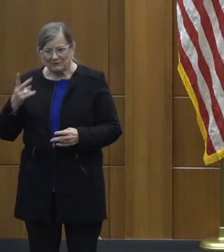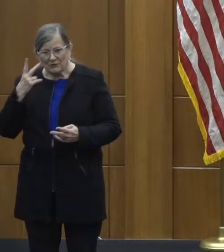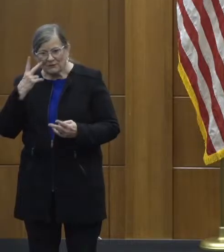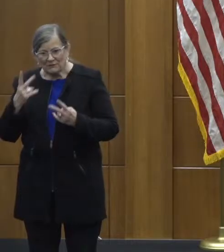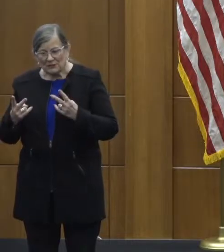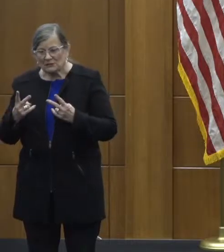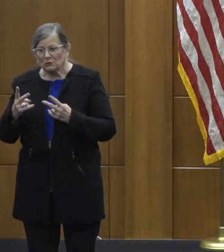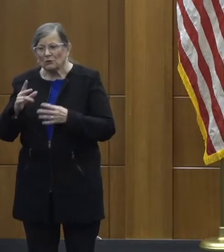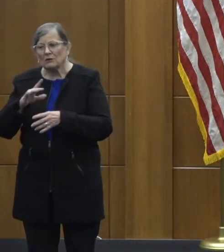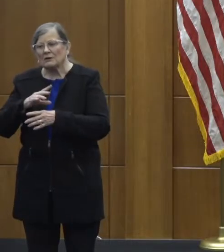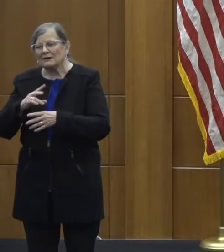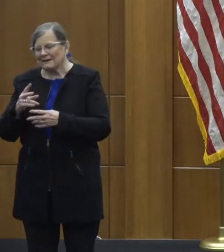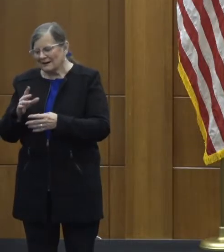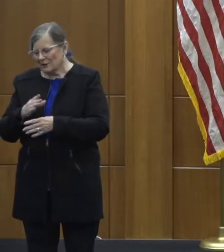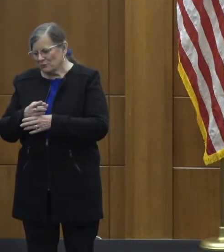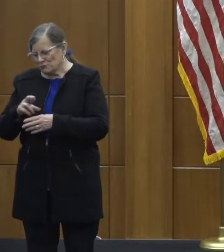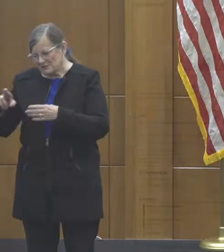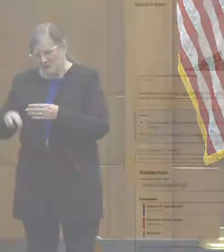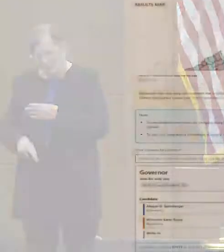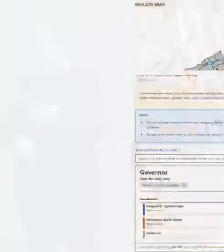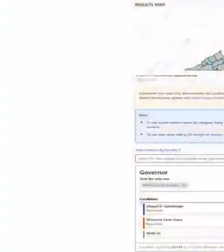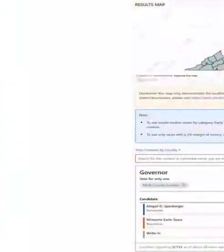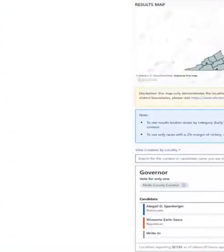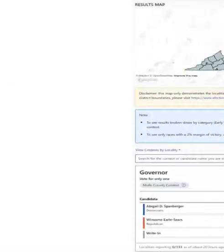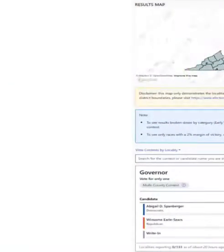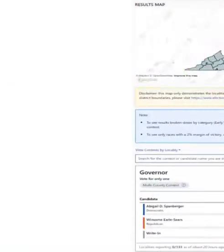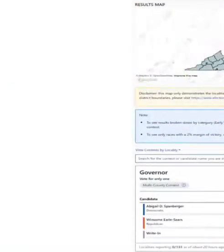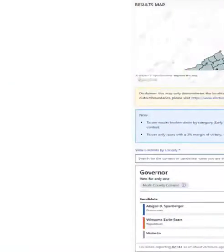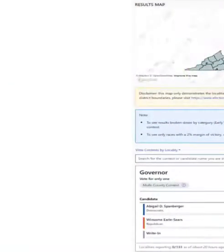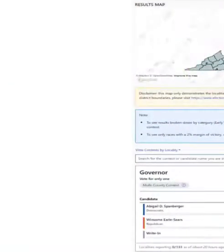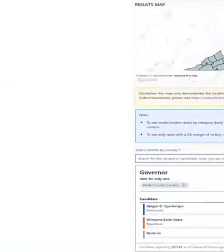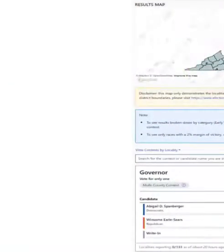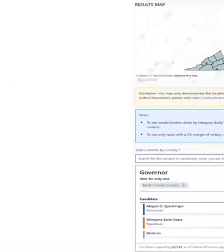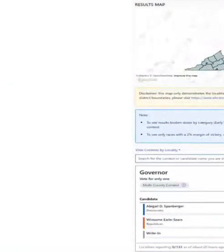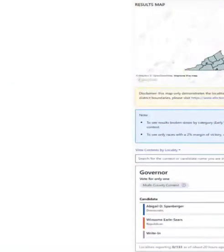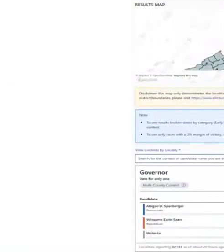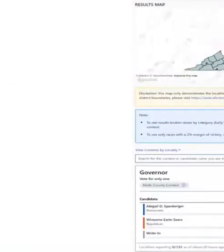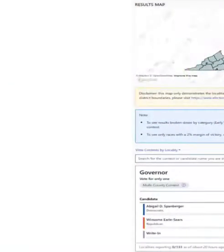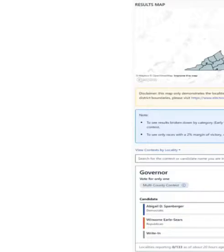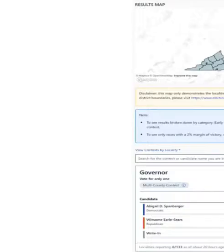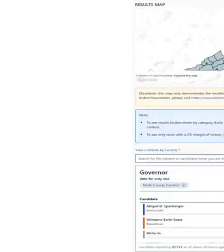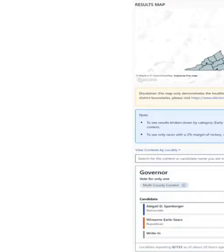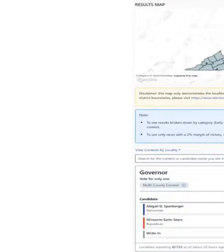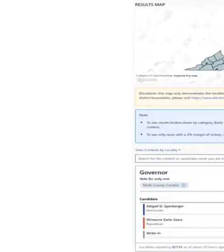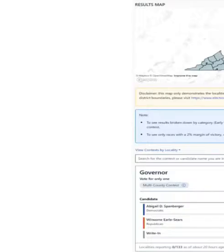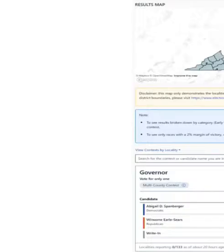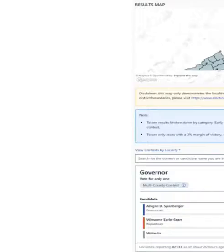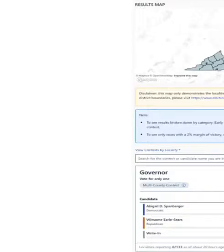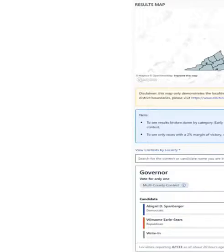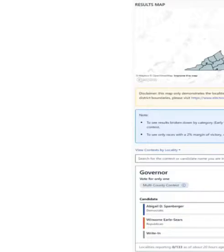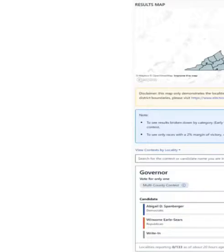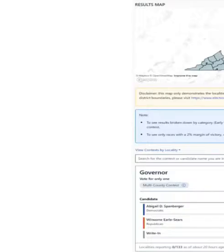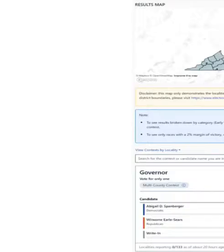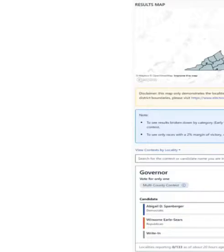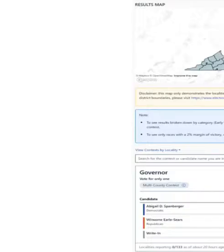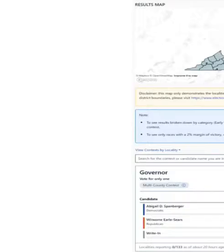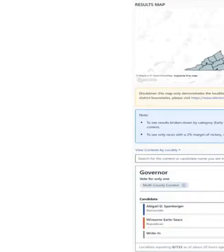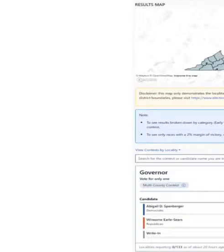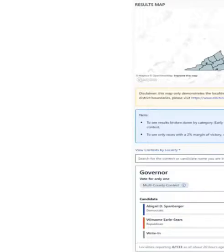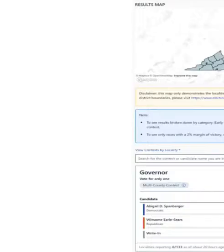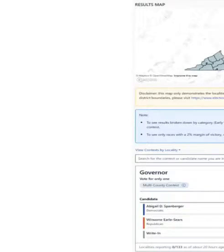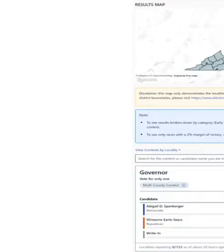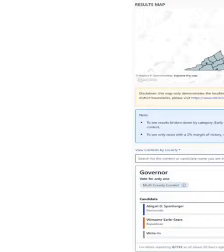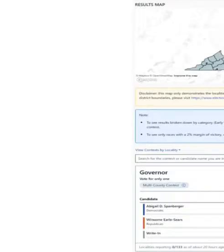of Virginia. You can click on any locality on that map, or you can type the name of the locality into